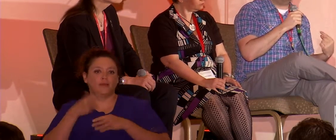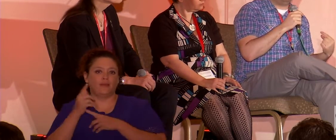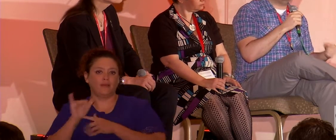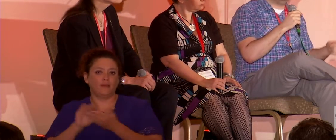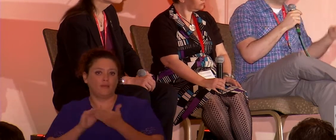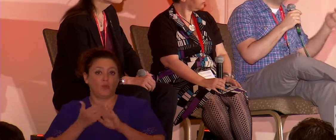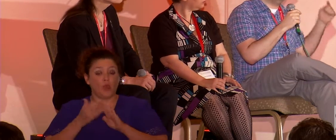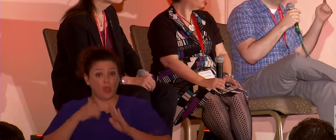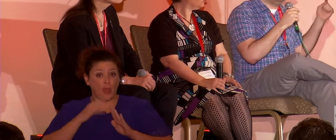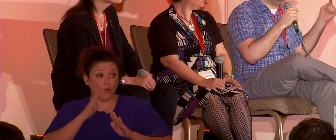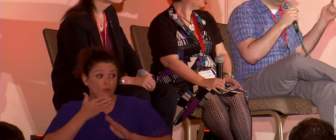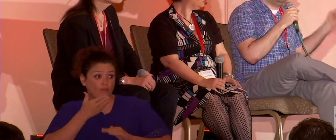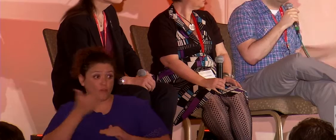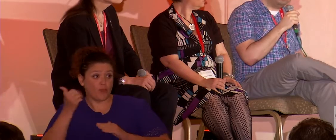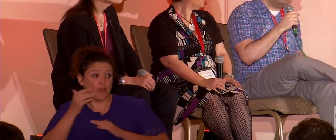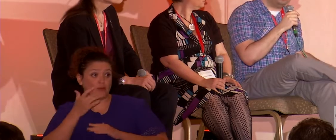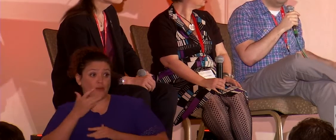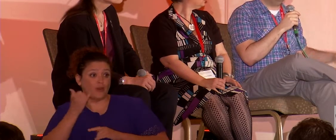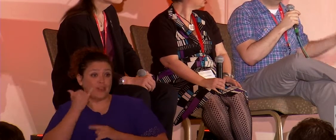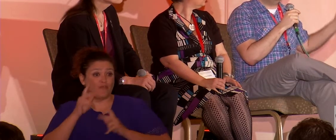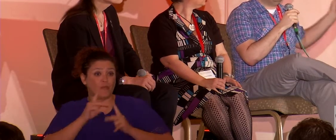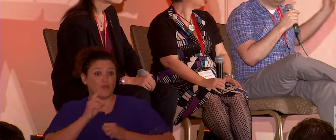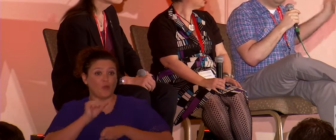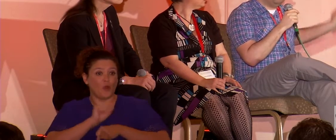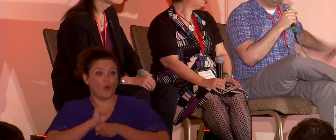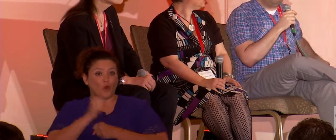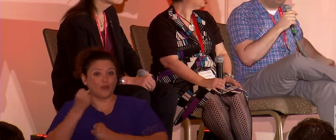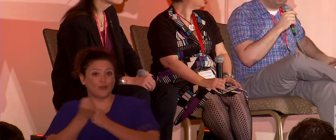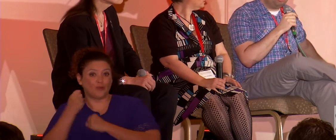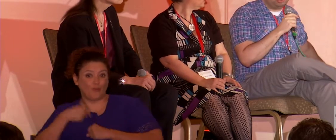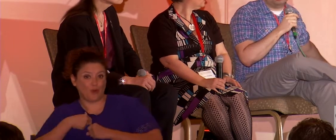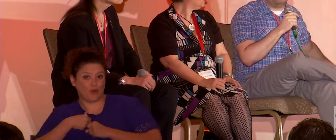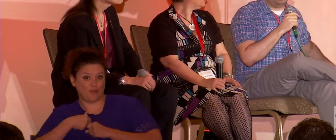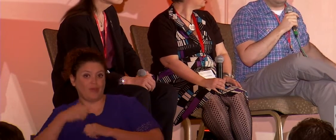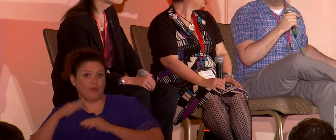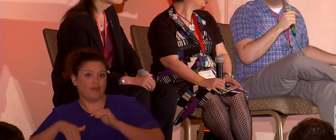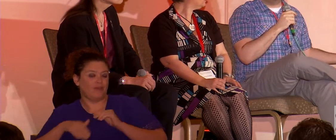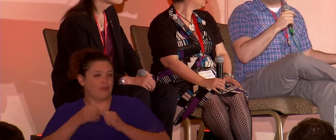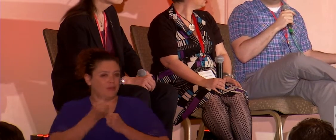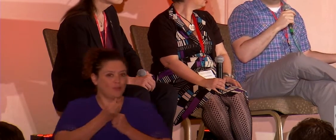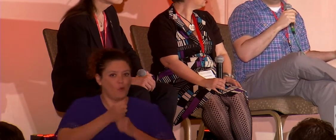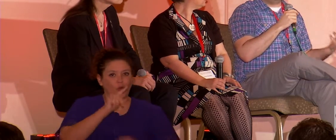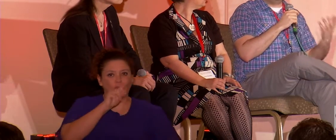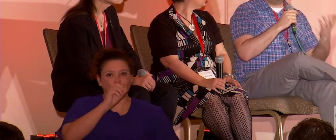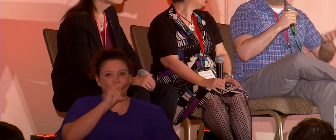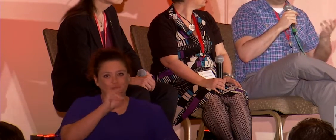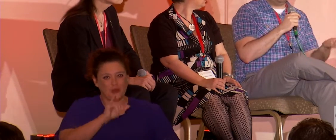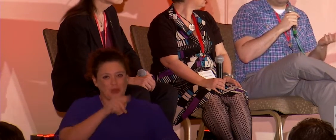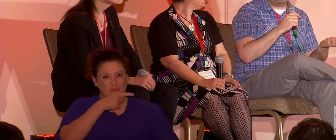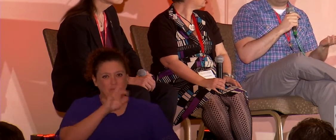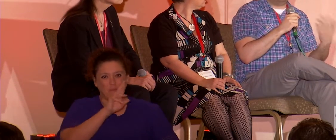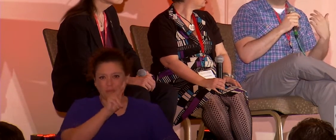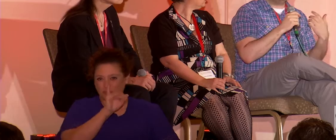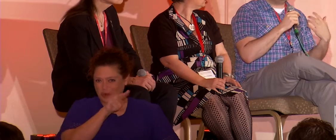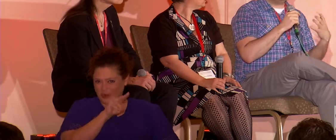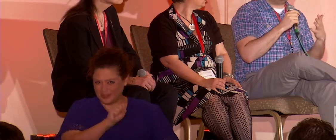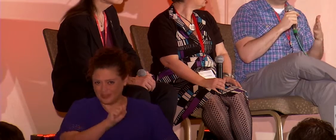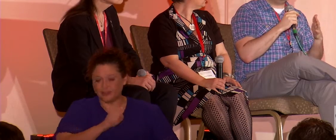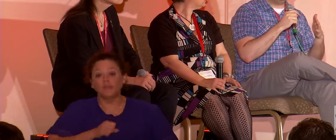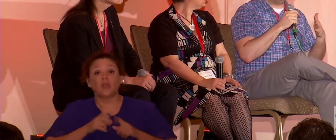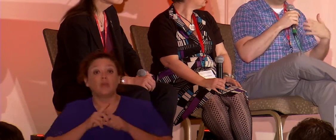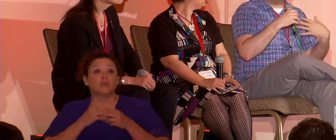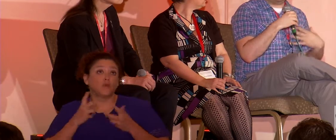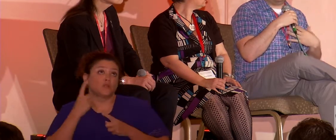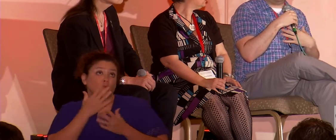have better luck if I have people of faith working on my side than working on Tony Perkins' side. So there's something good there. But there was